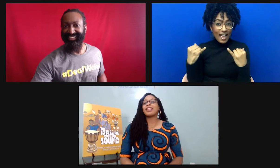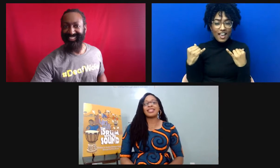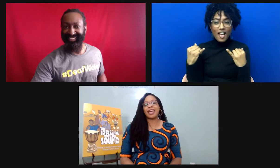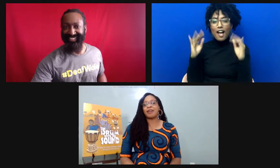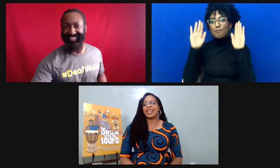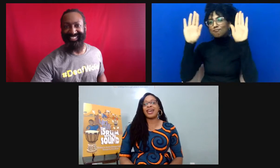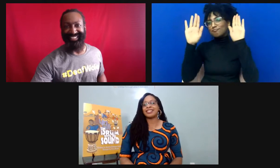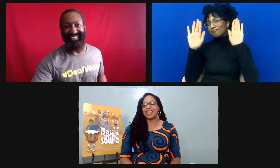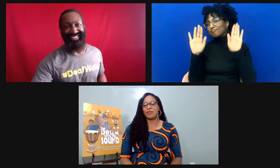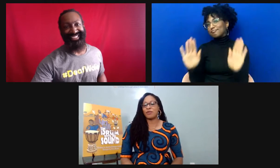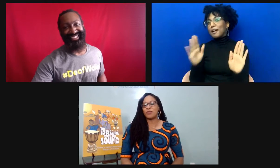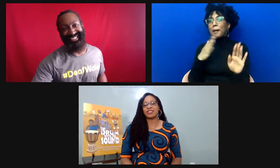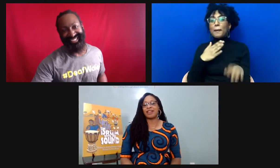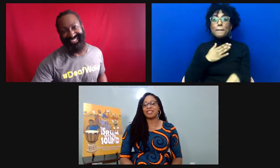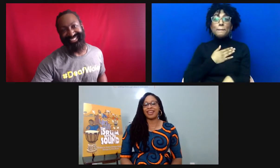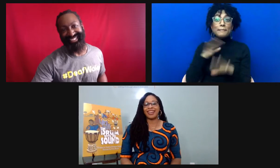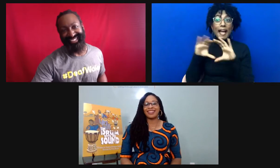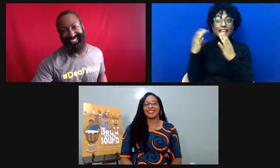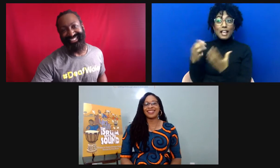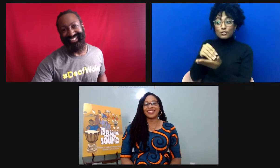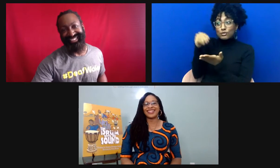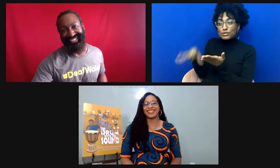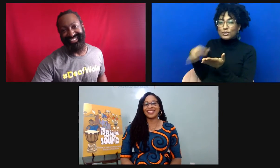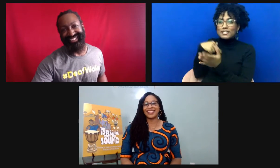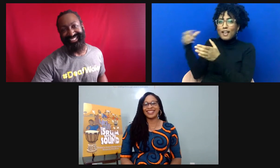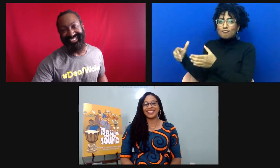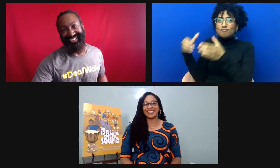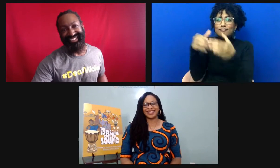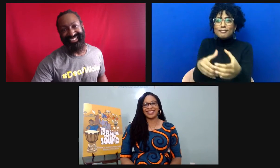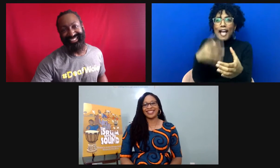took my class outside today and we worked outside.